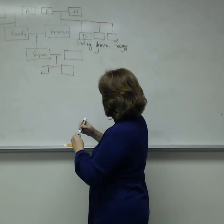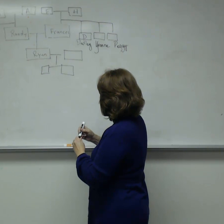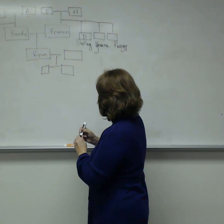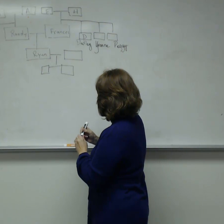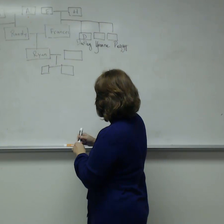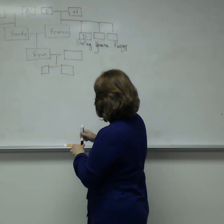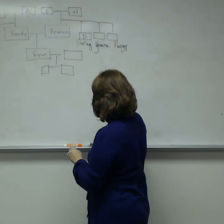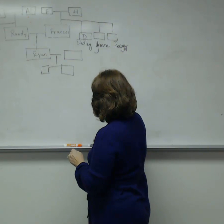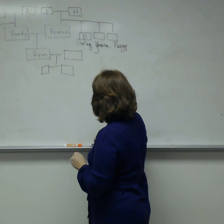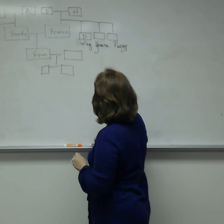Brother, sister.